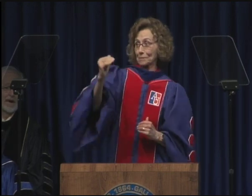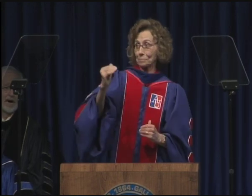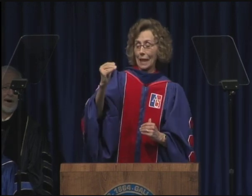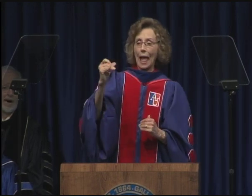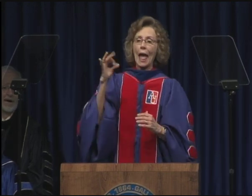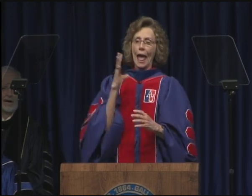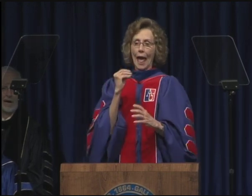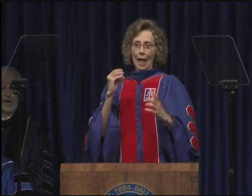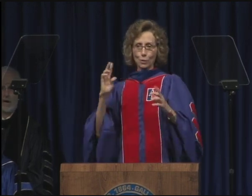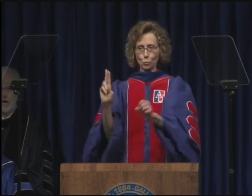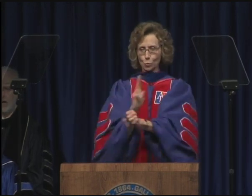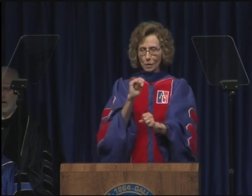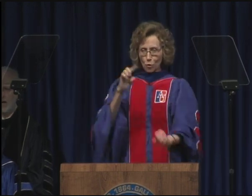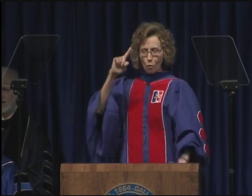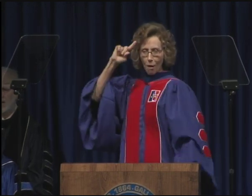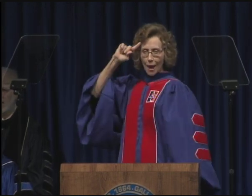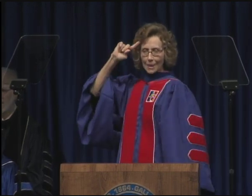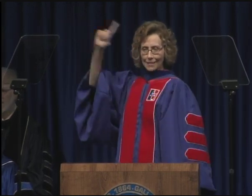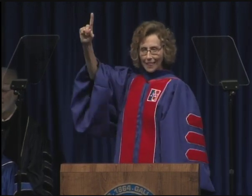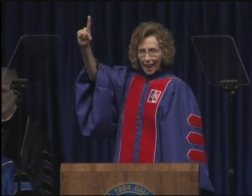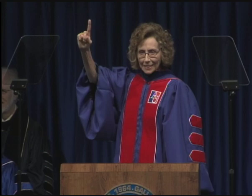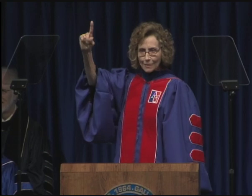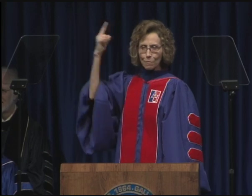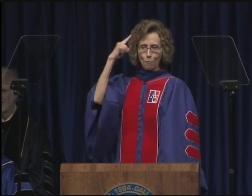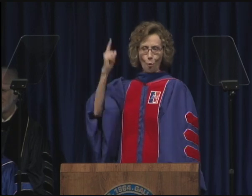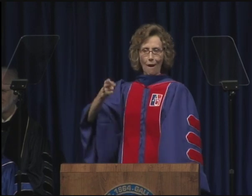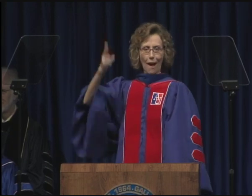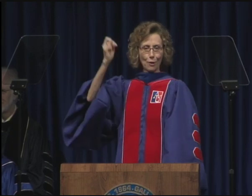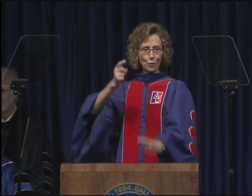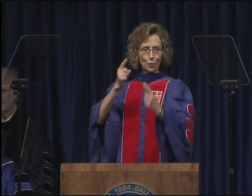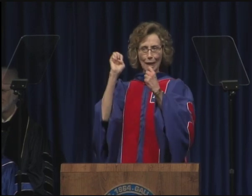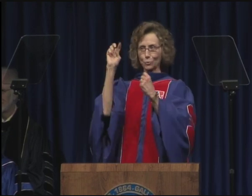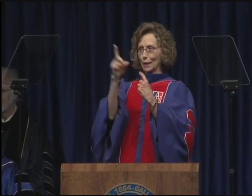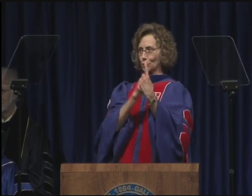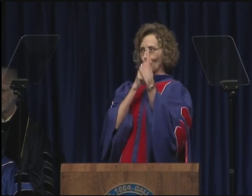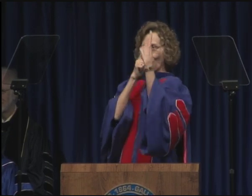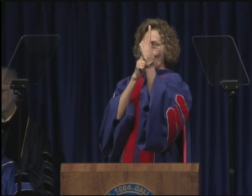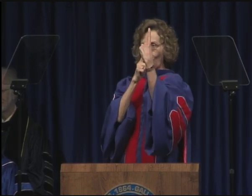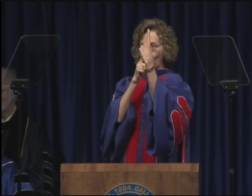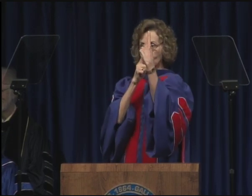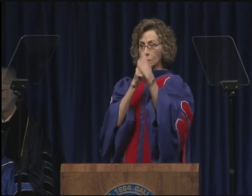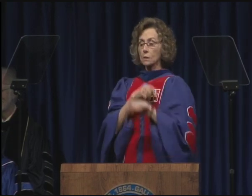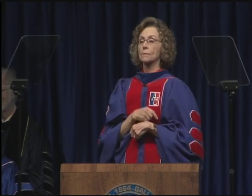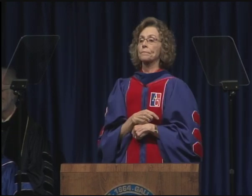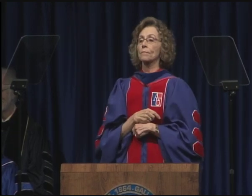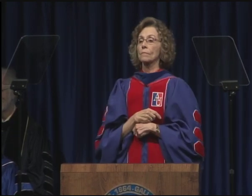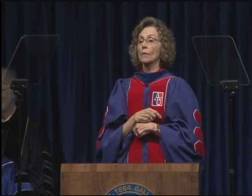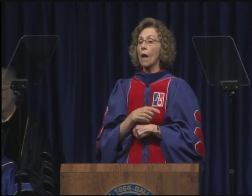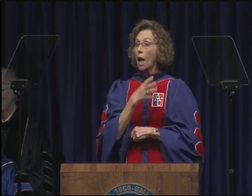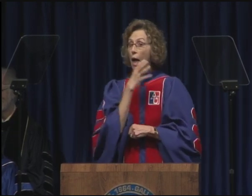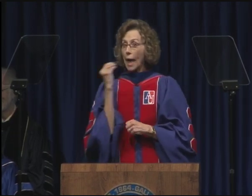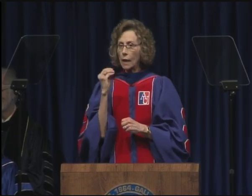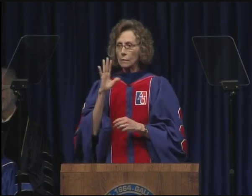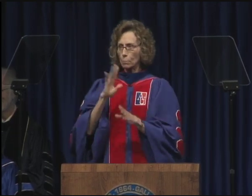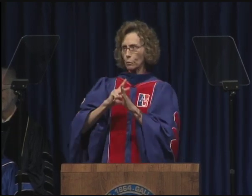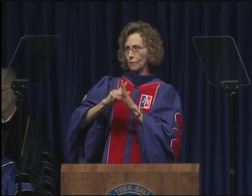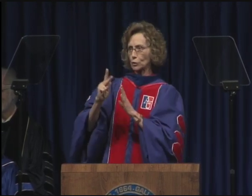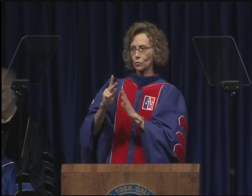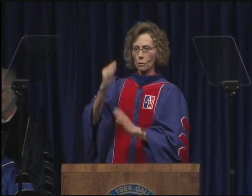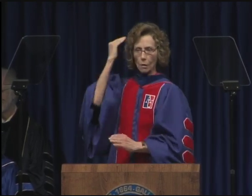for going the extra mile and exercising your intellect to attain higher educational goals